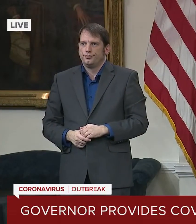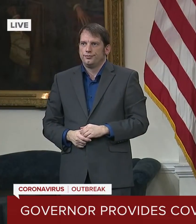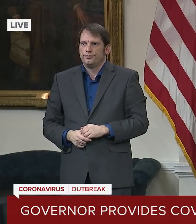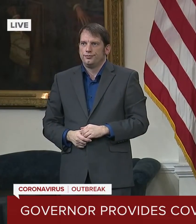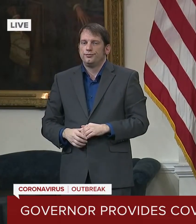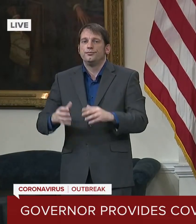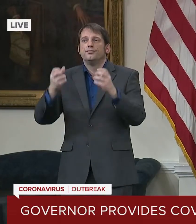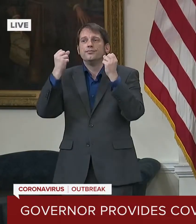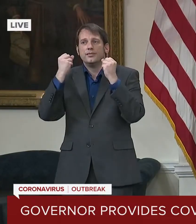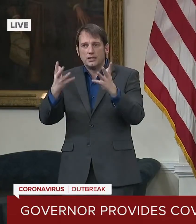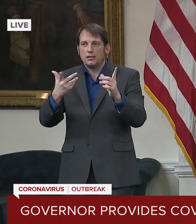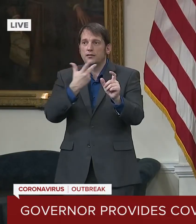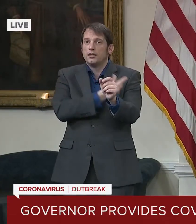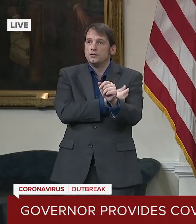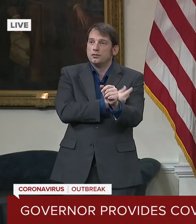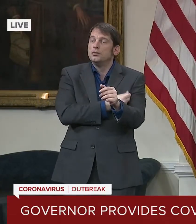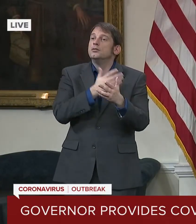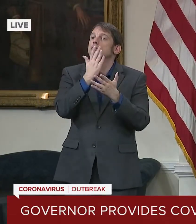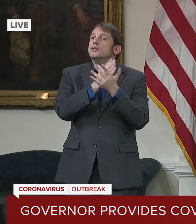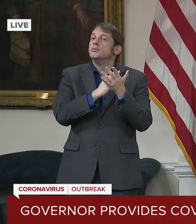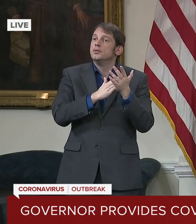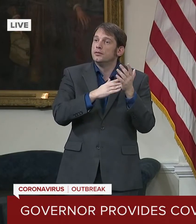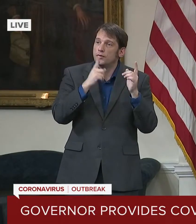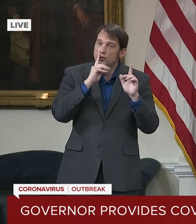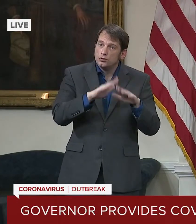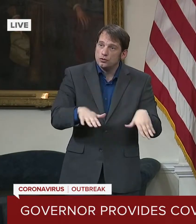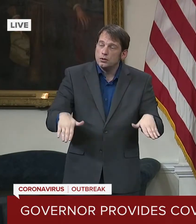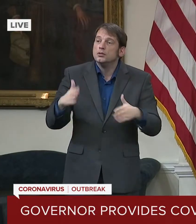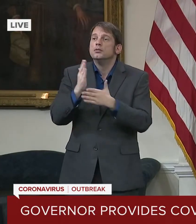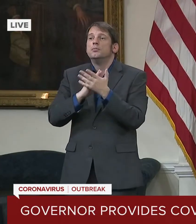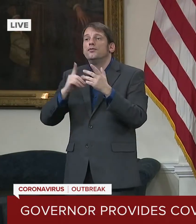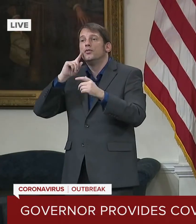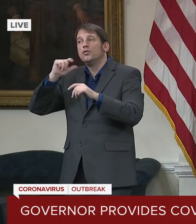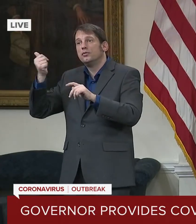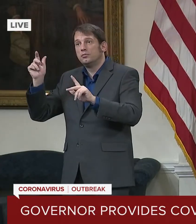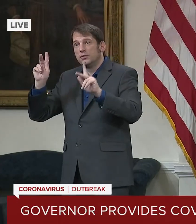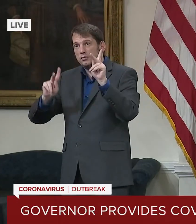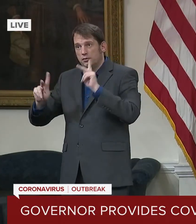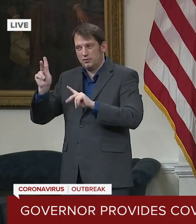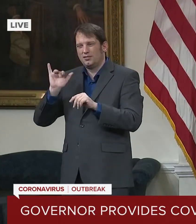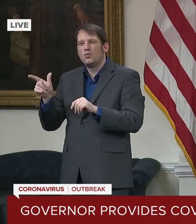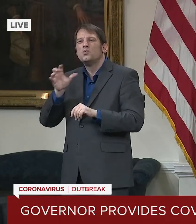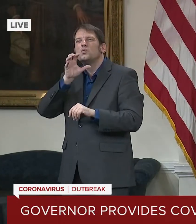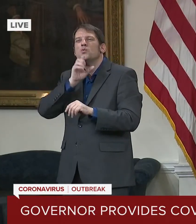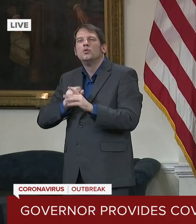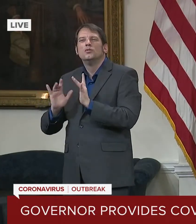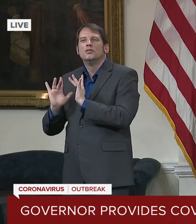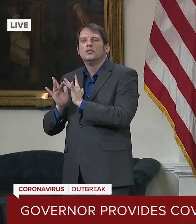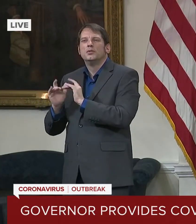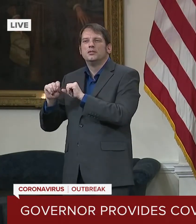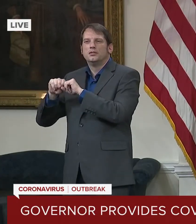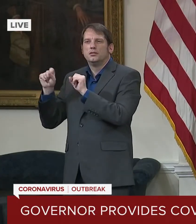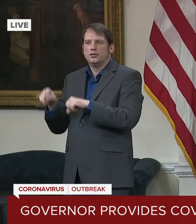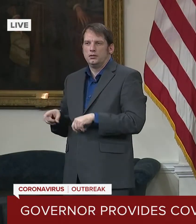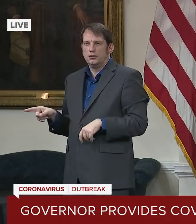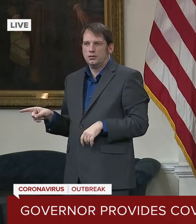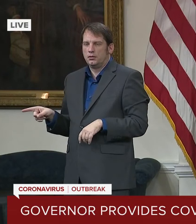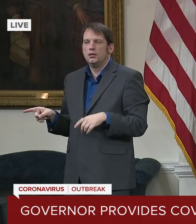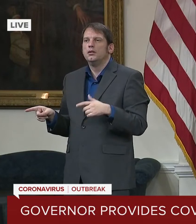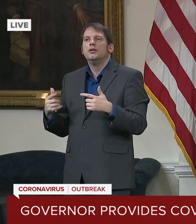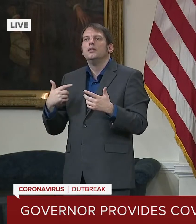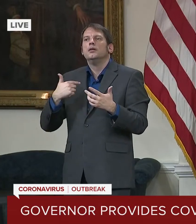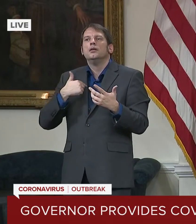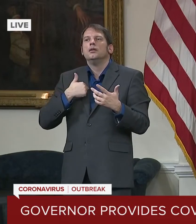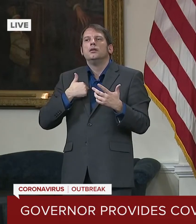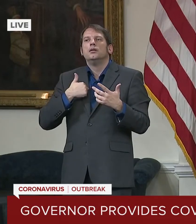folks that were in that system. What we decided is that we wanted to design a more robust